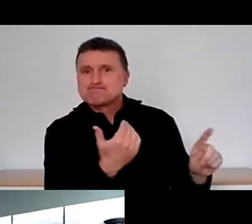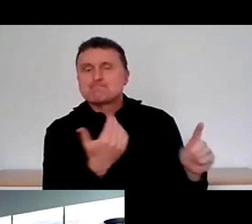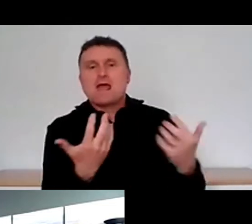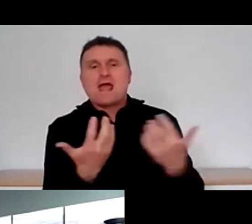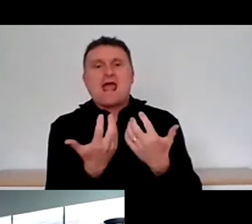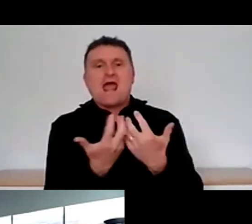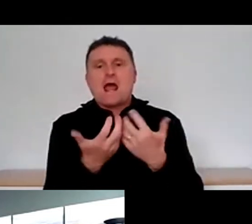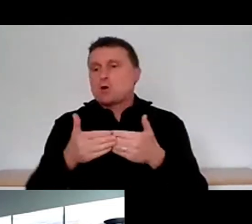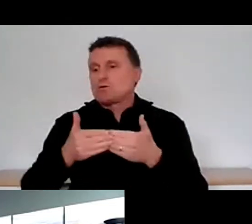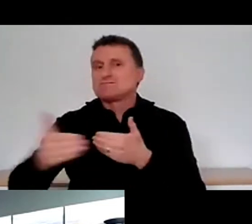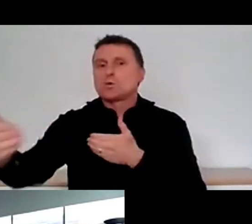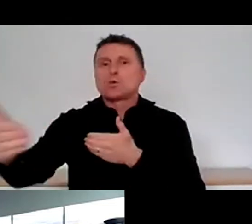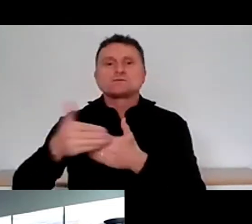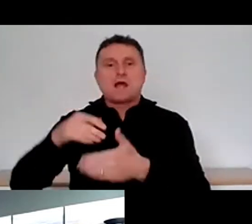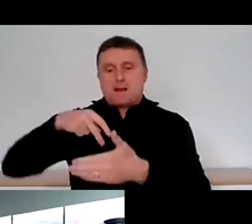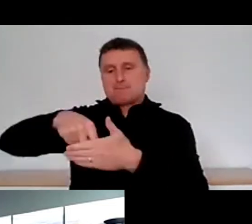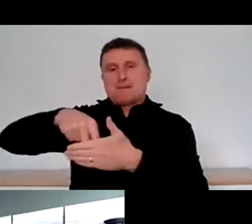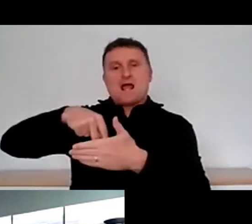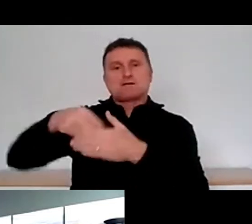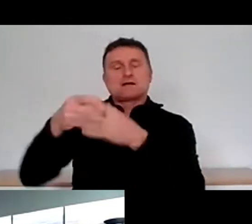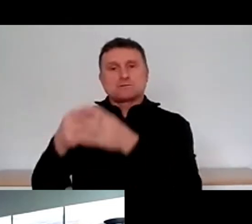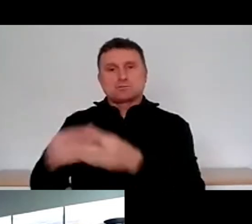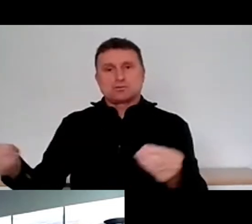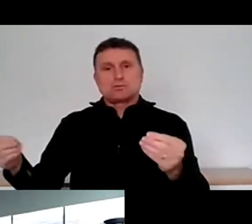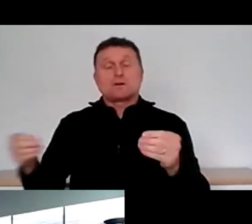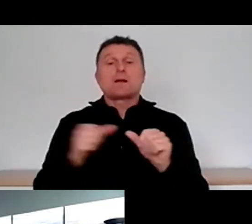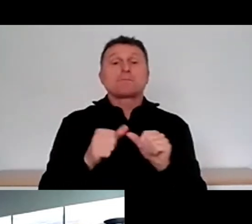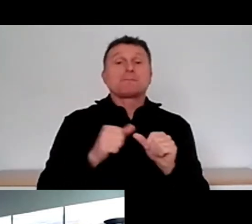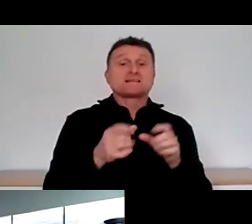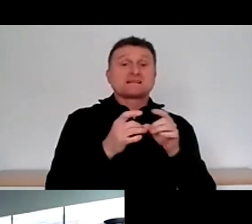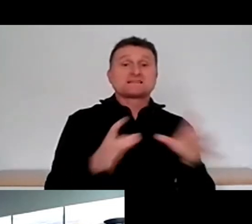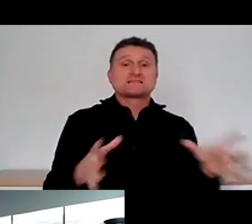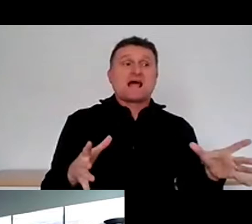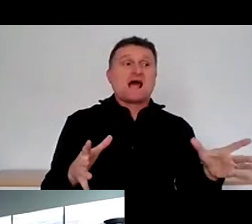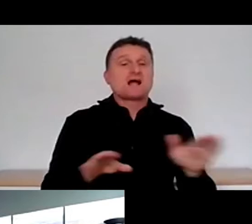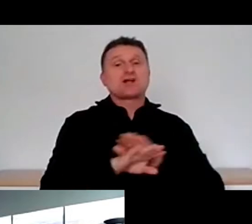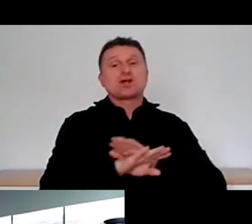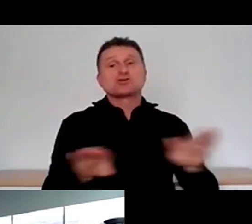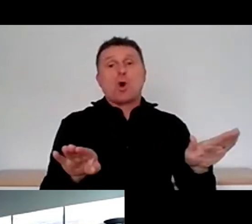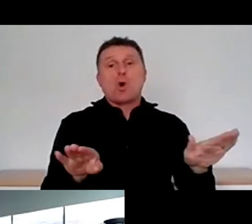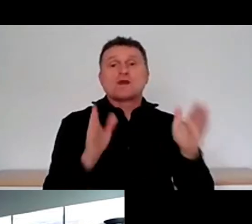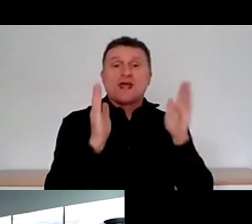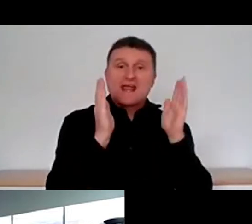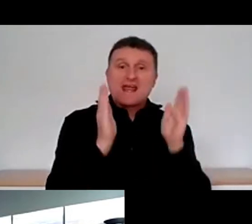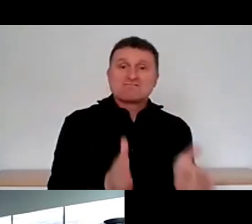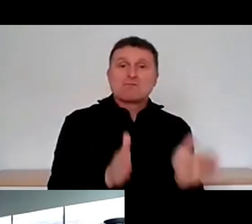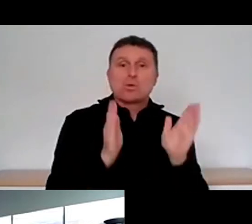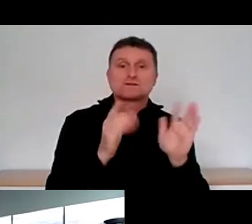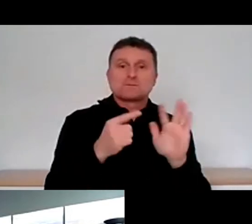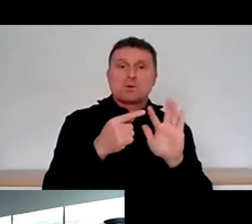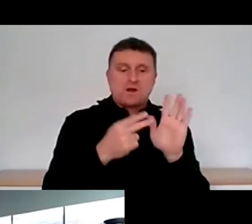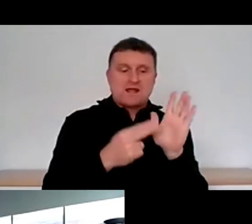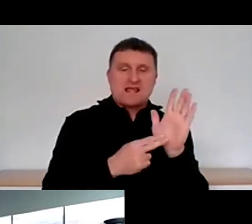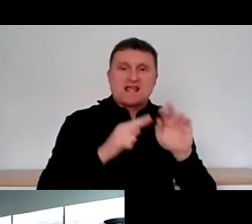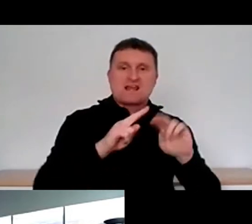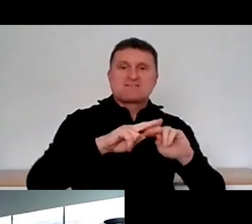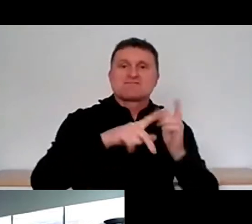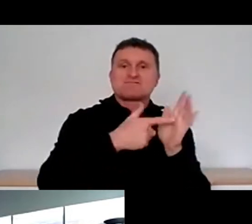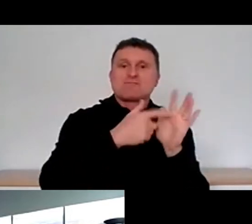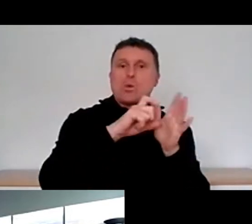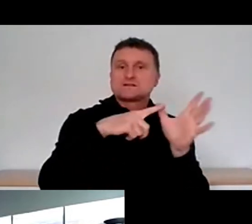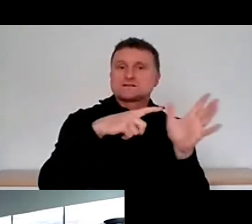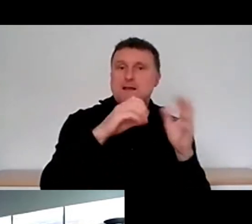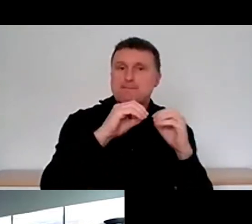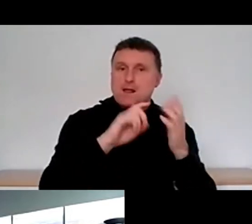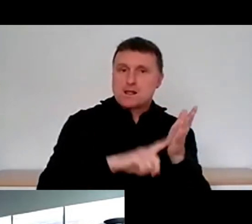they're best to start off through a non-enforceable standard, where we get people who are actually innovating, working together, working out